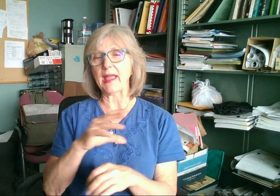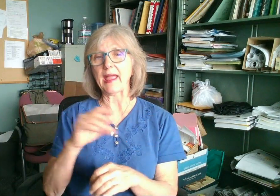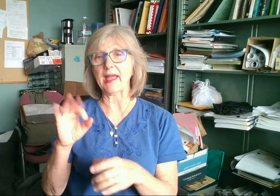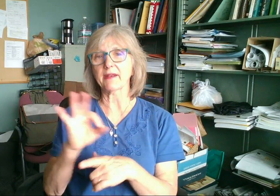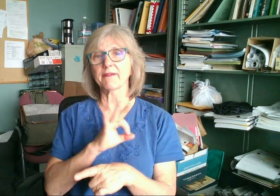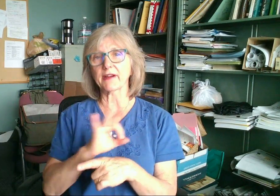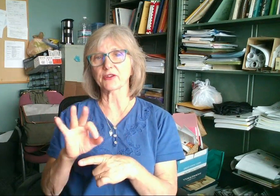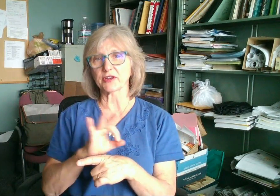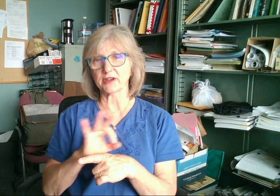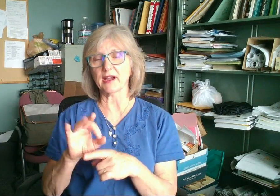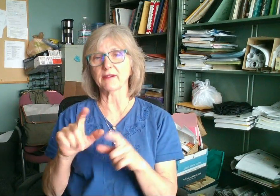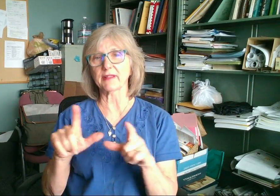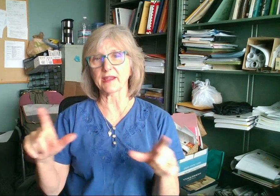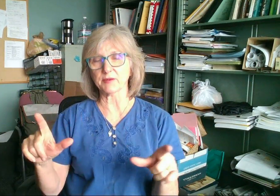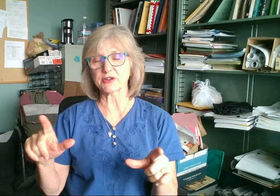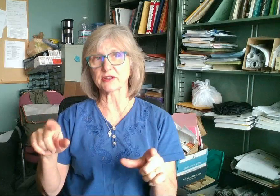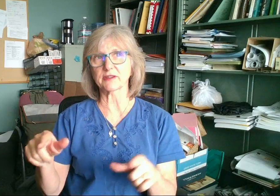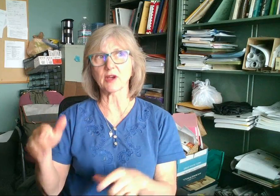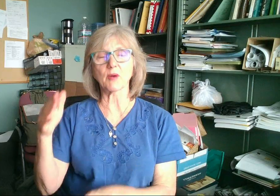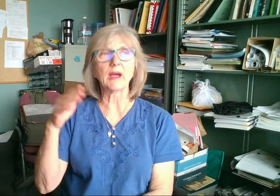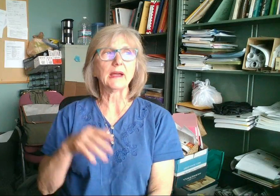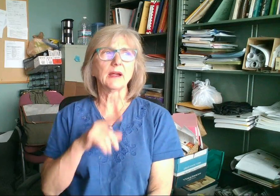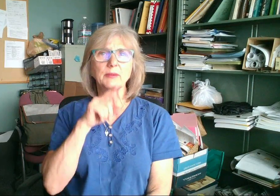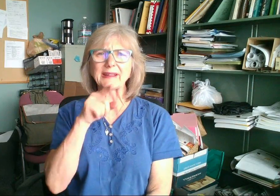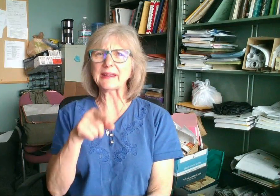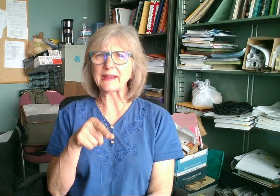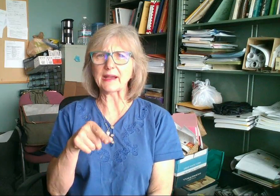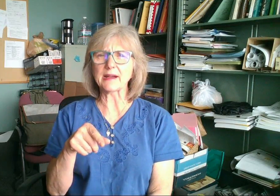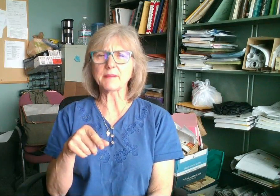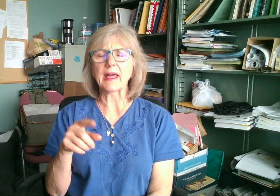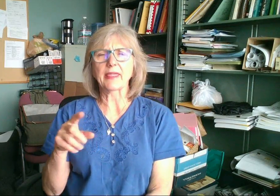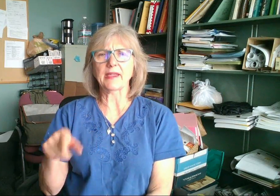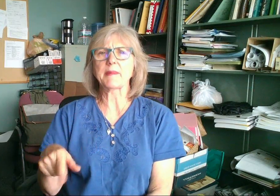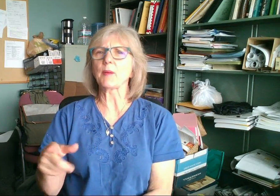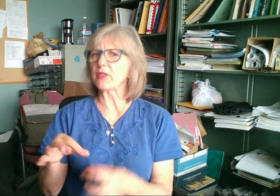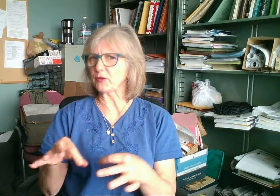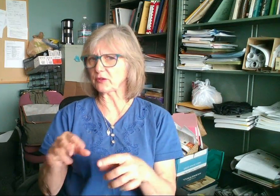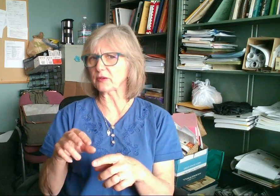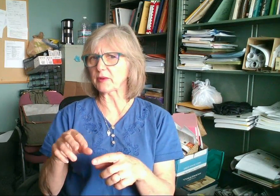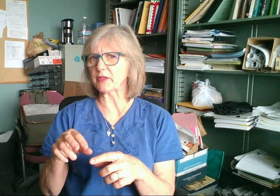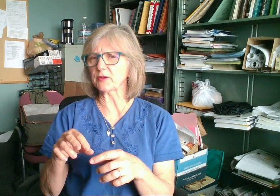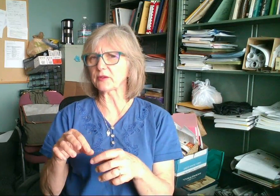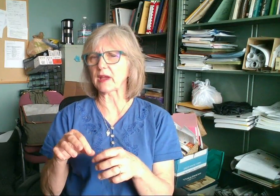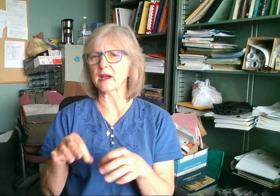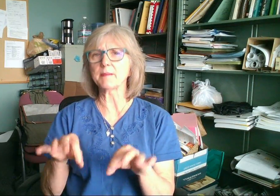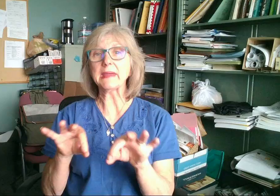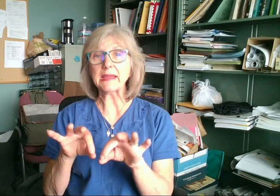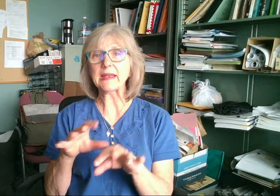form, and function of language. And so really think about what those